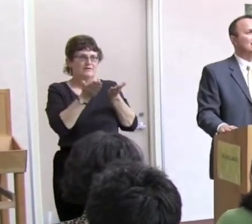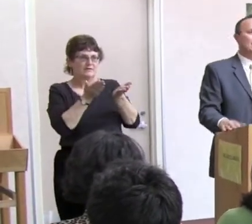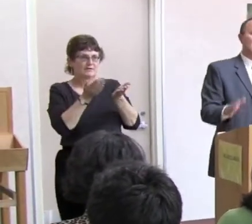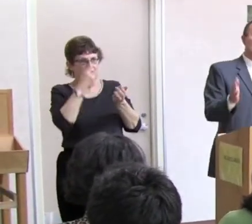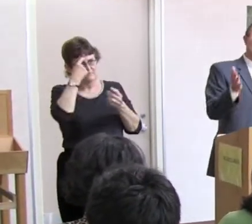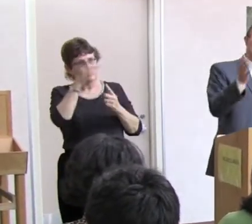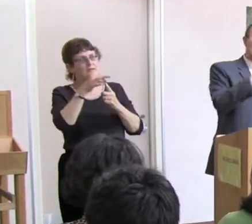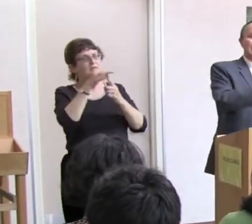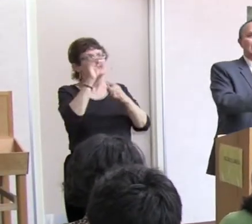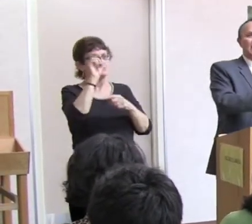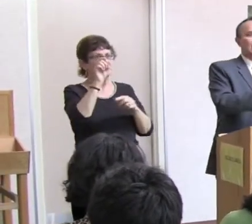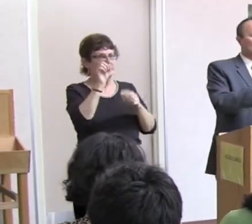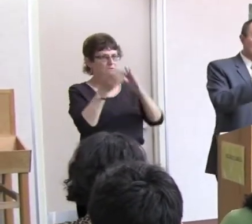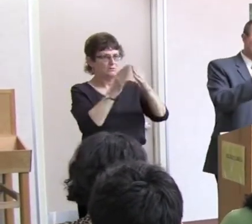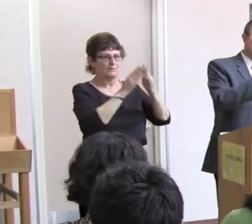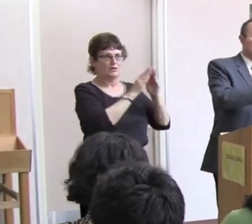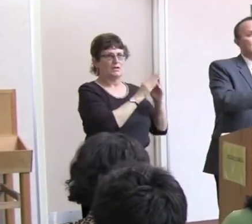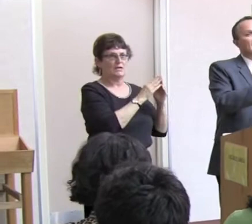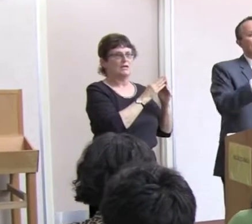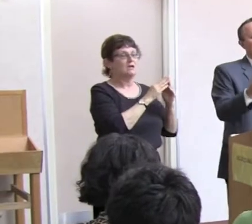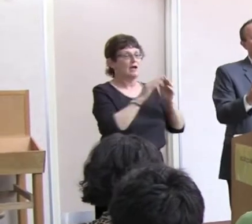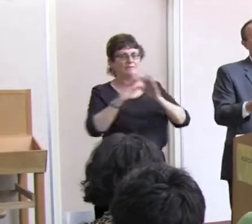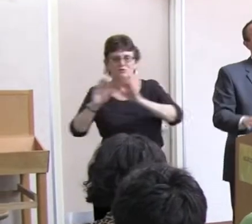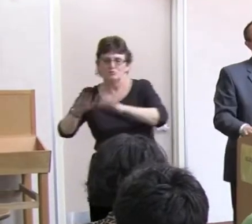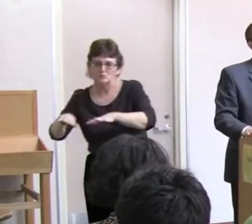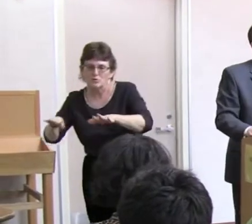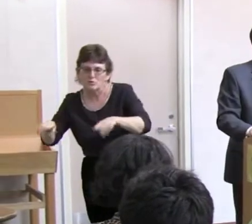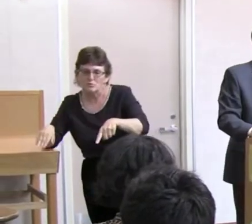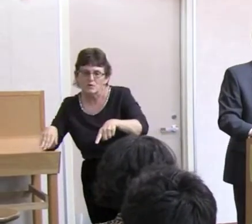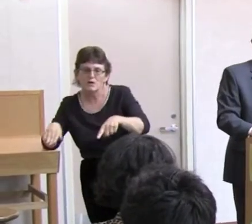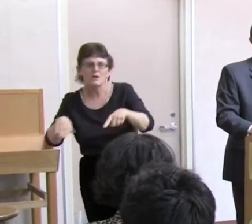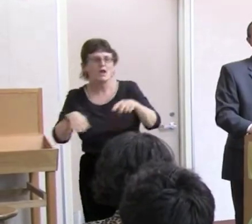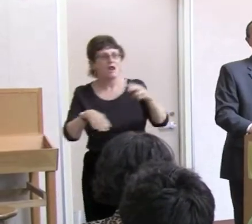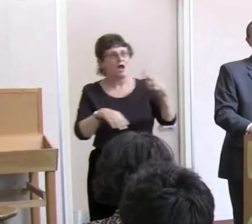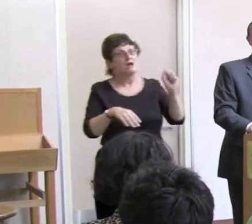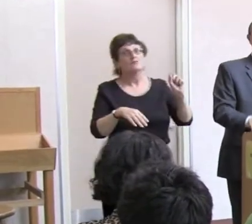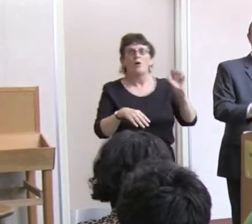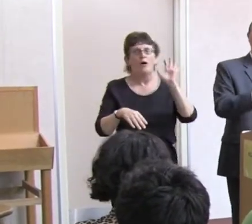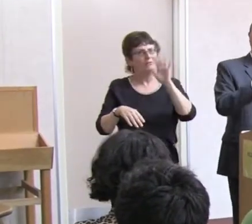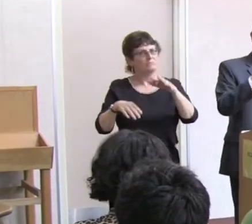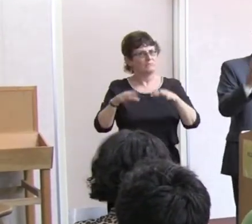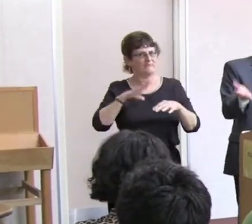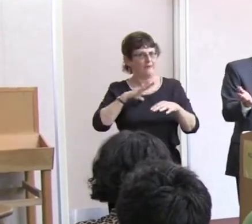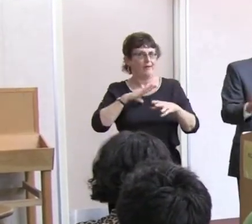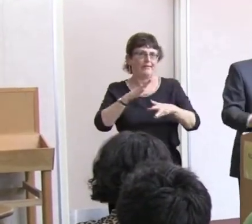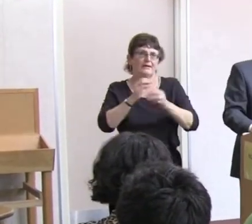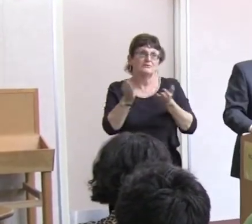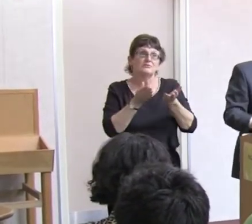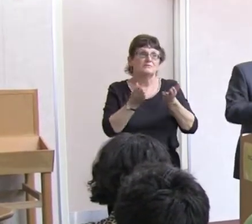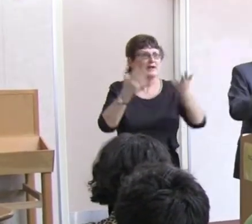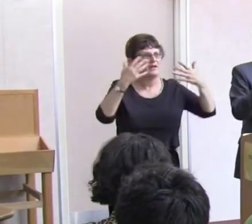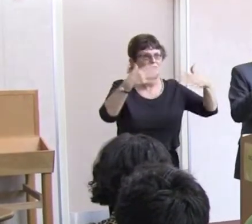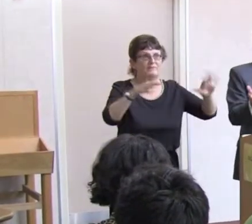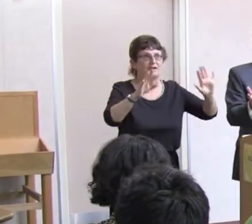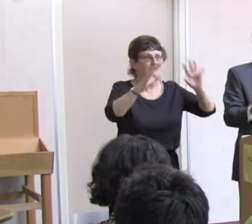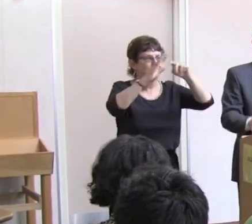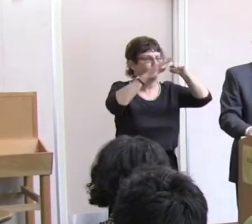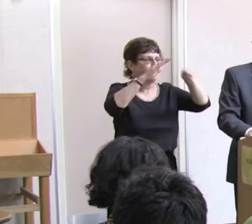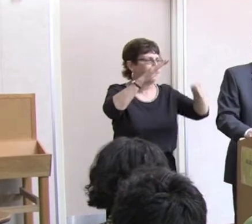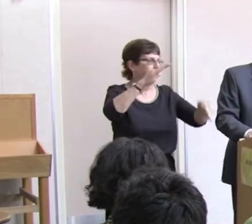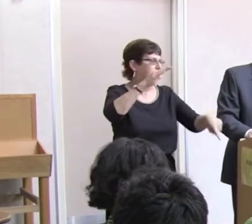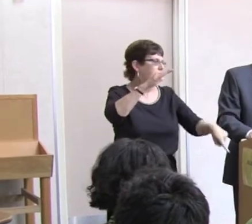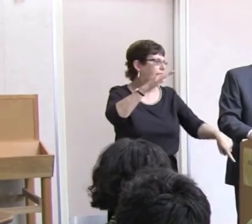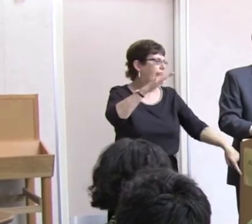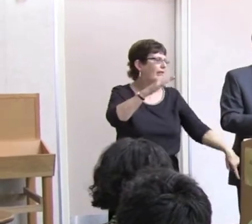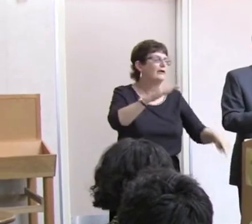community. You know, young adult or children and those in high school get services, but you know, as folks fall out of that